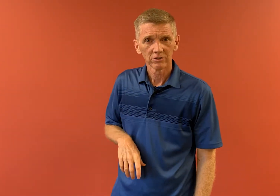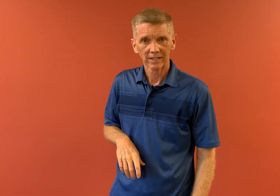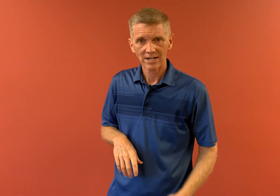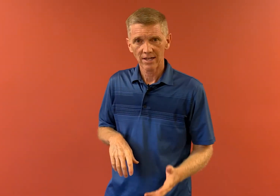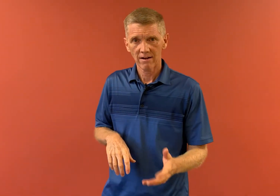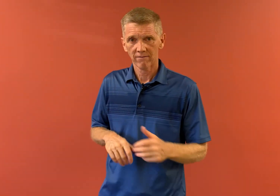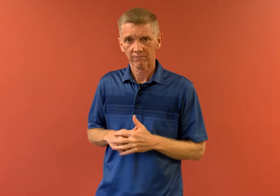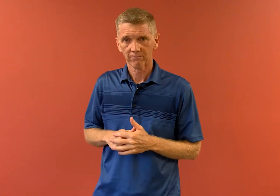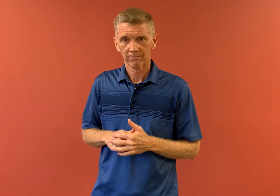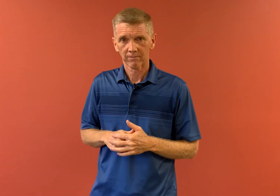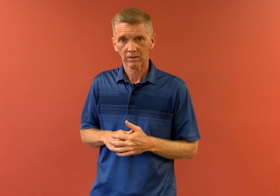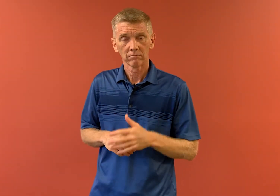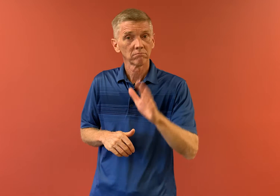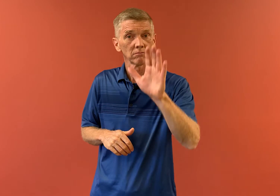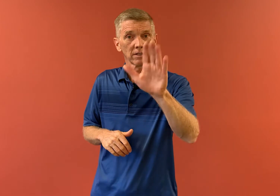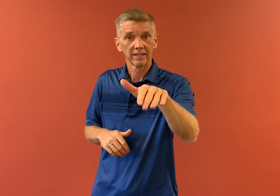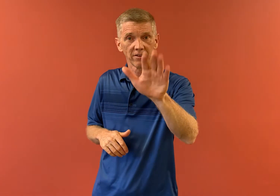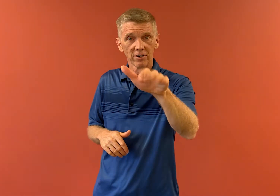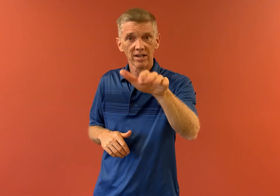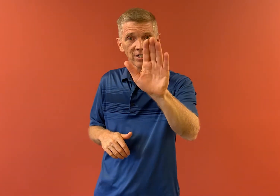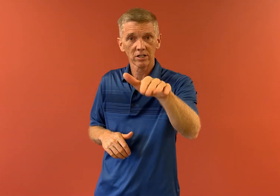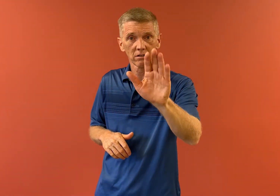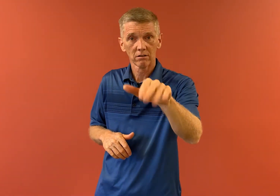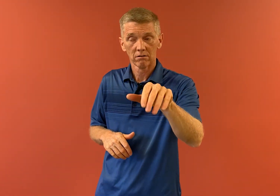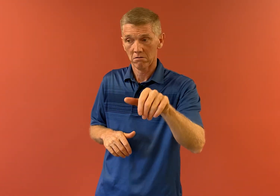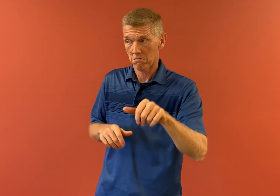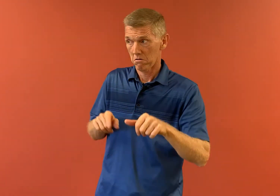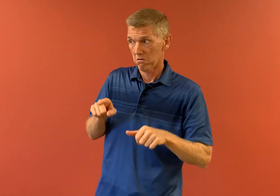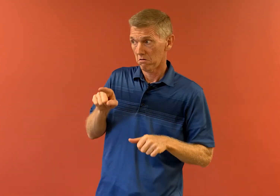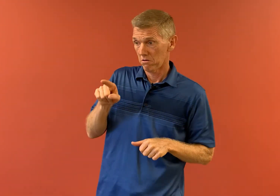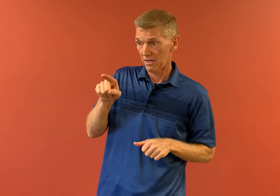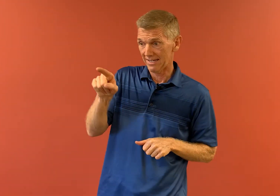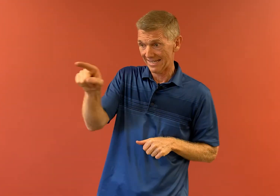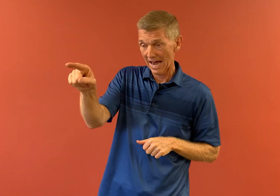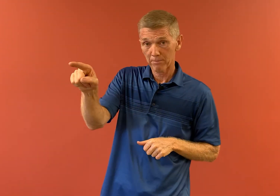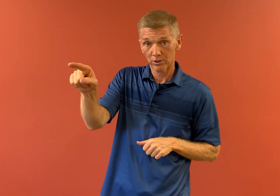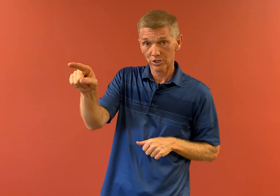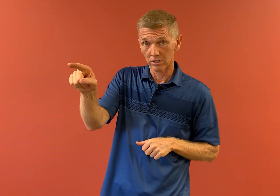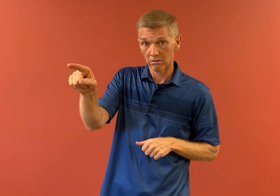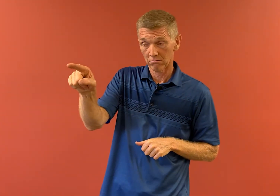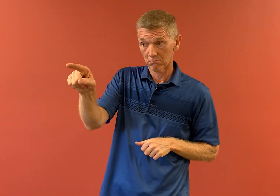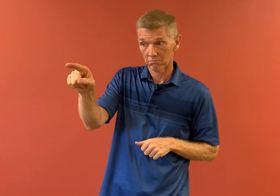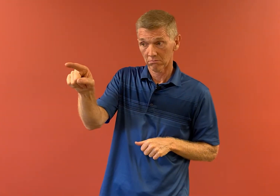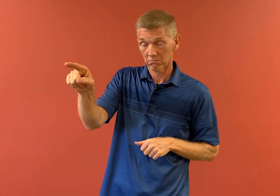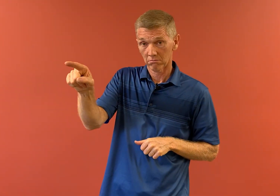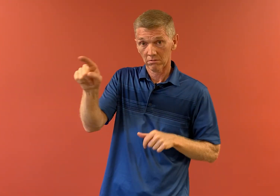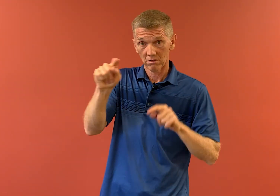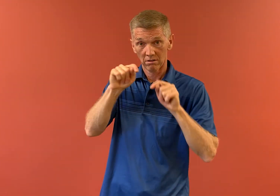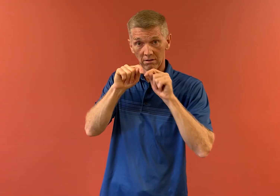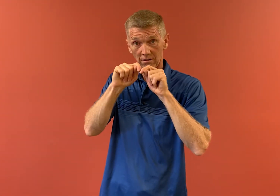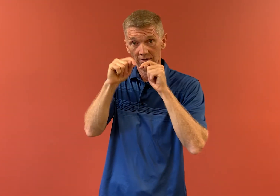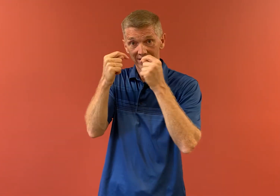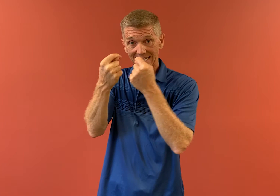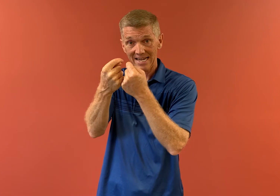Catch that? Getting their attention. Is that person the